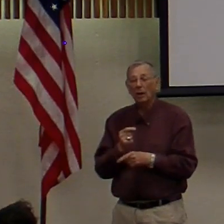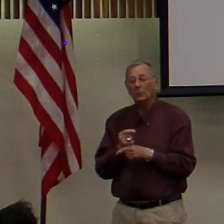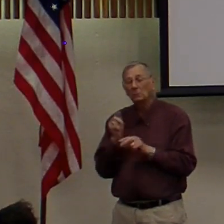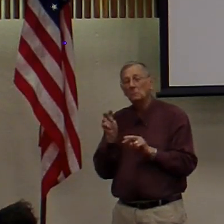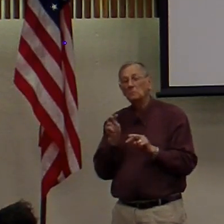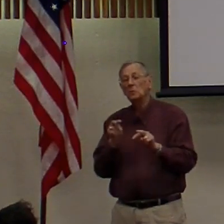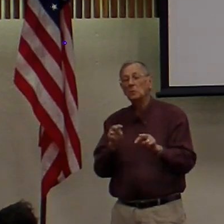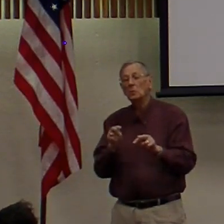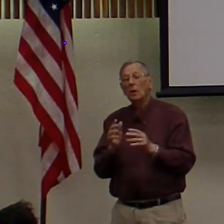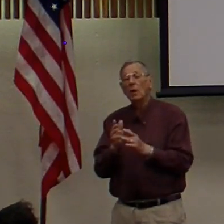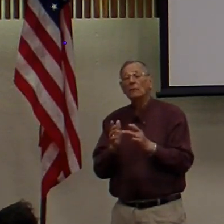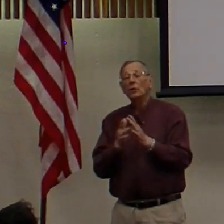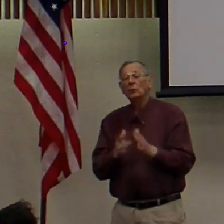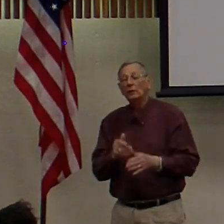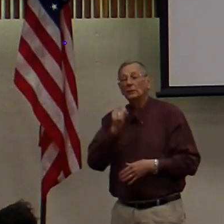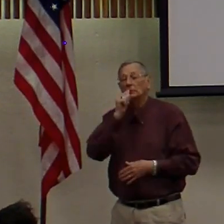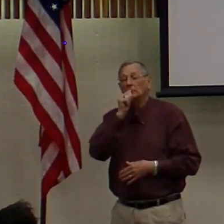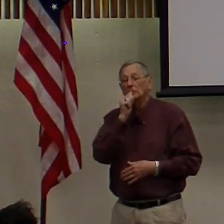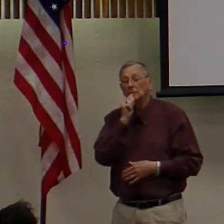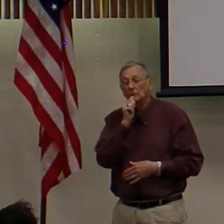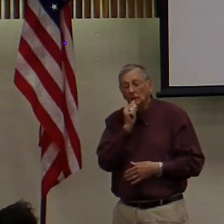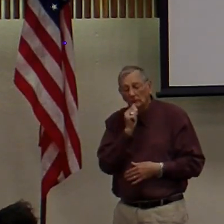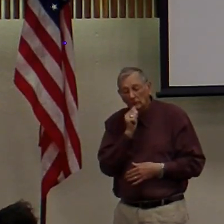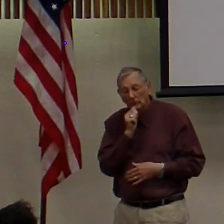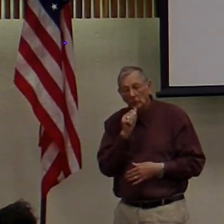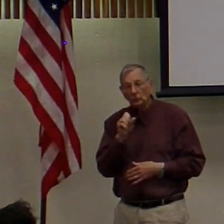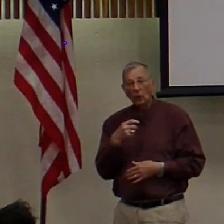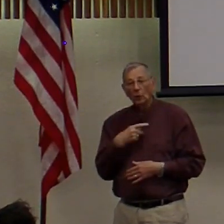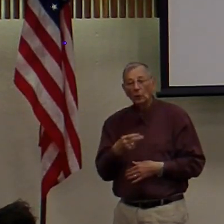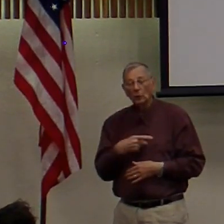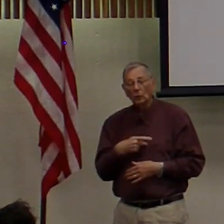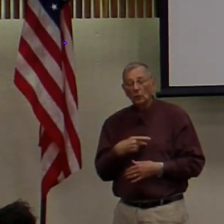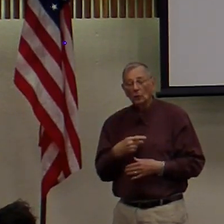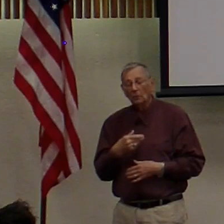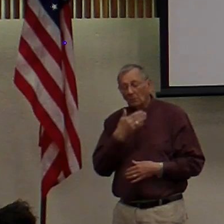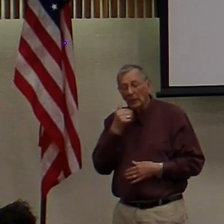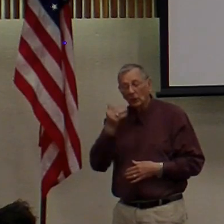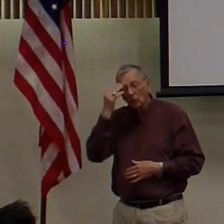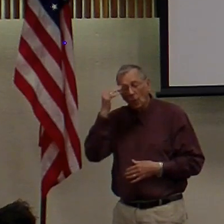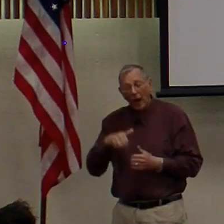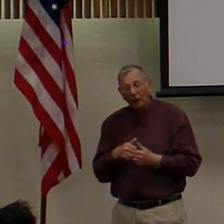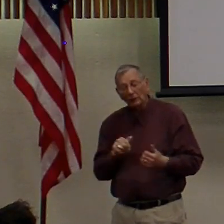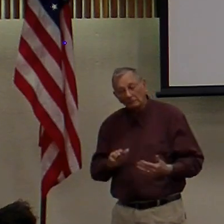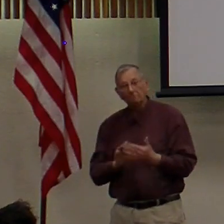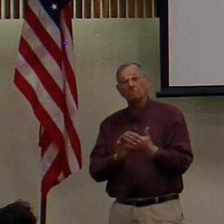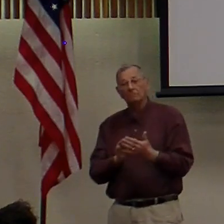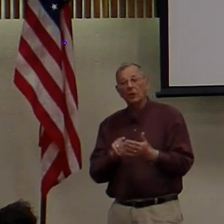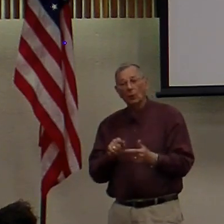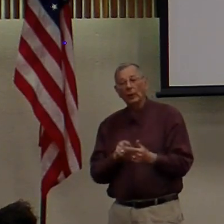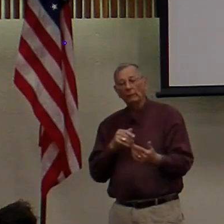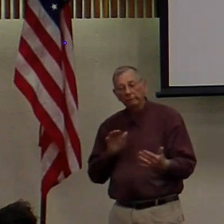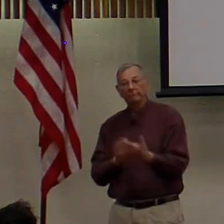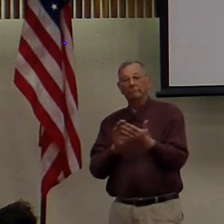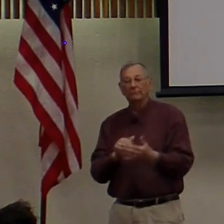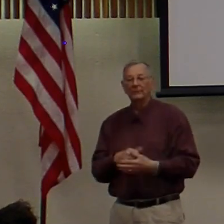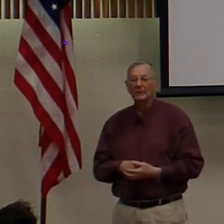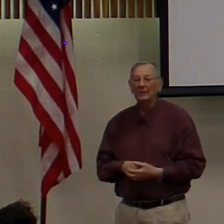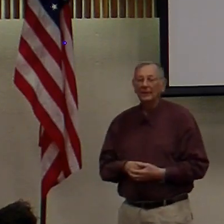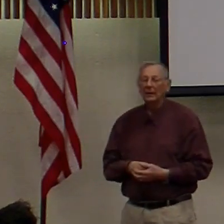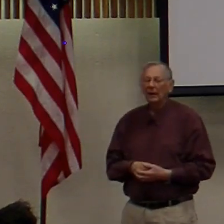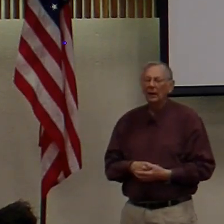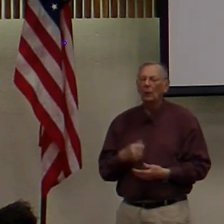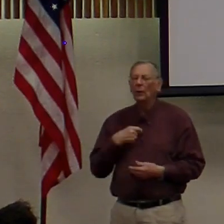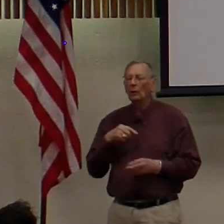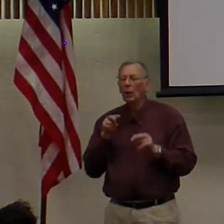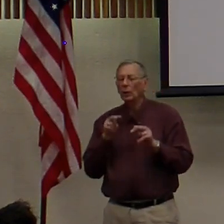of Christian suffering so that we will better know how to handle it when we're faced with it. And we're